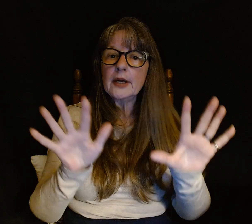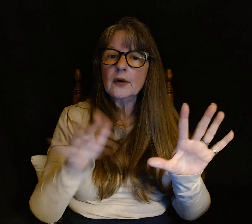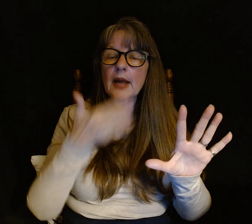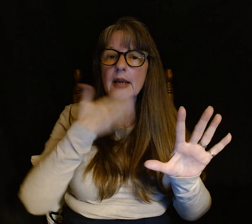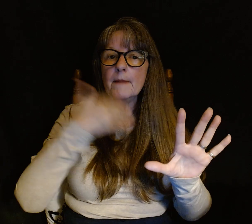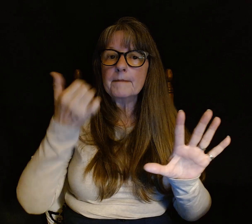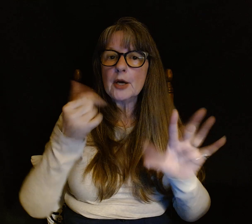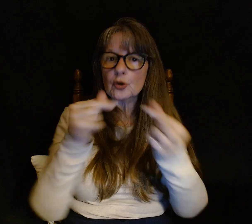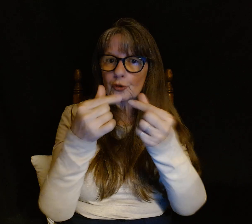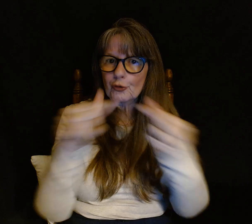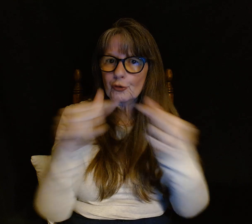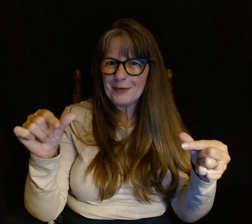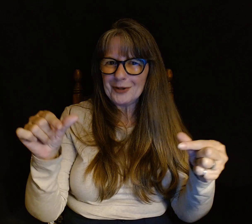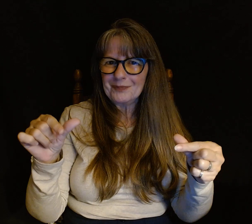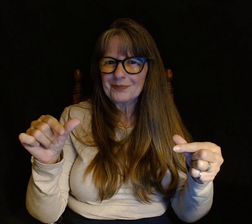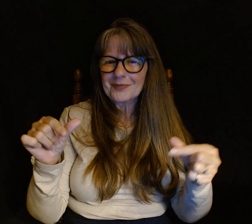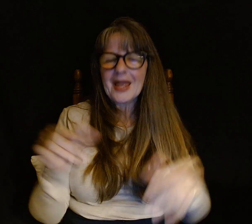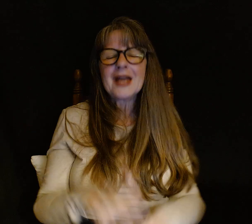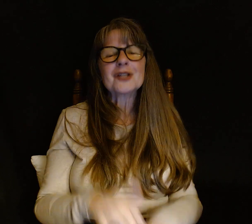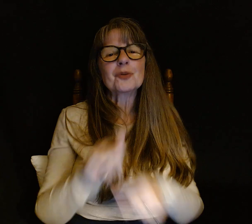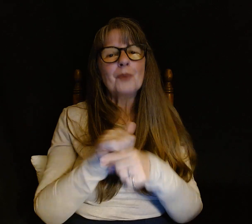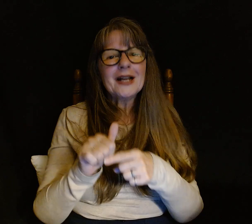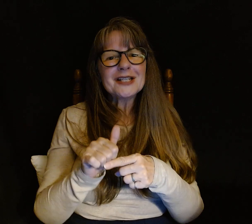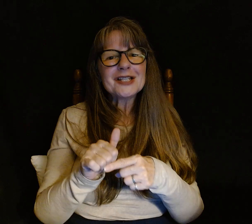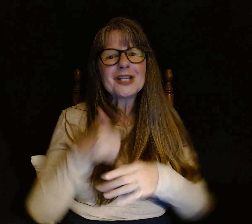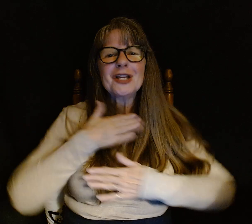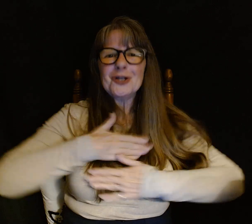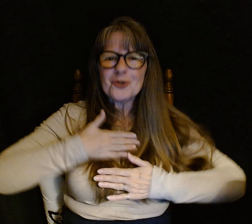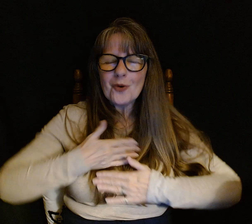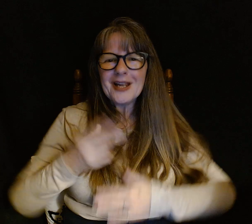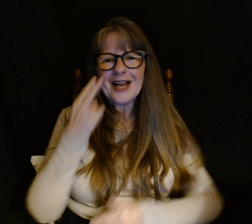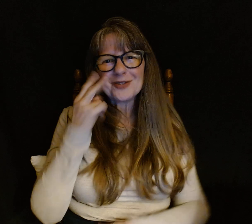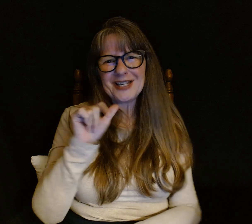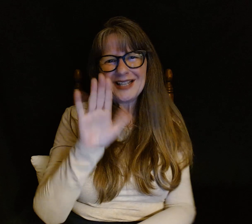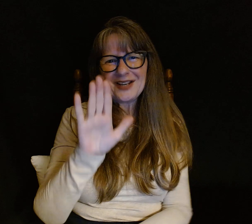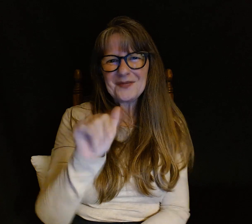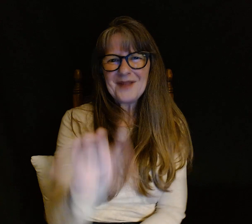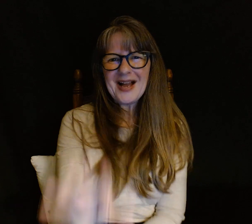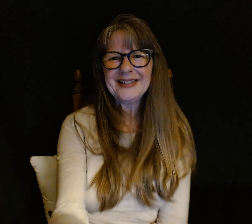clear and in better grammar. So practice, enjoy. I'll see you later. Bye.